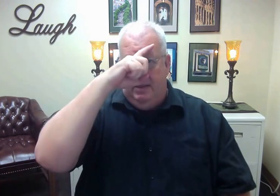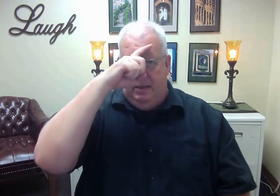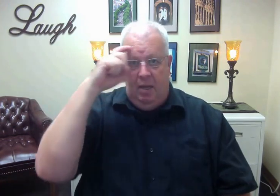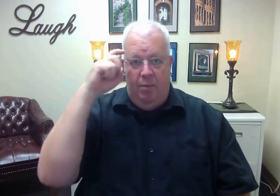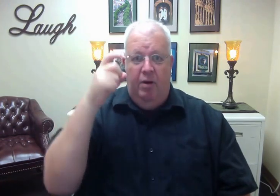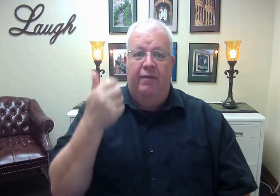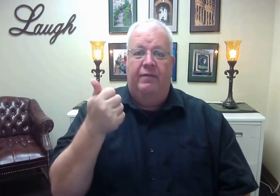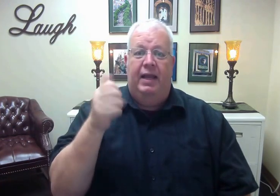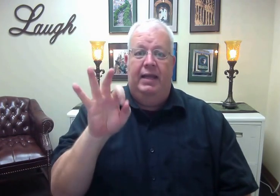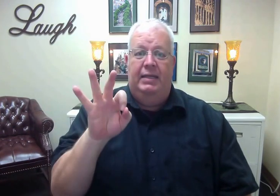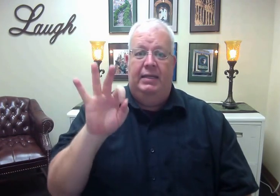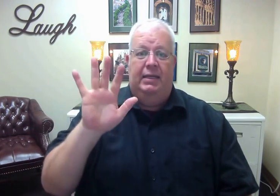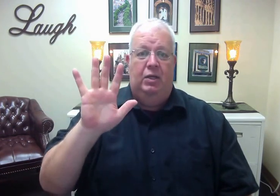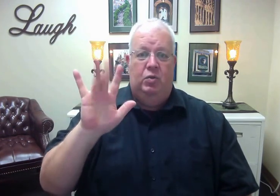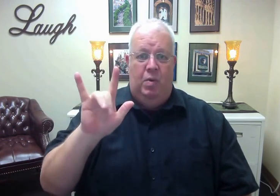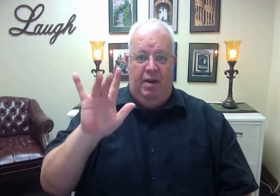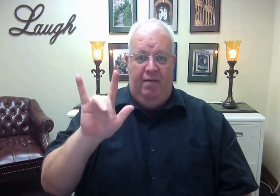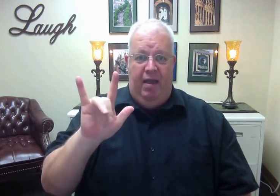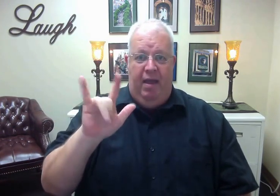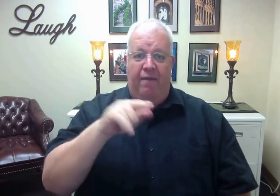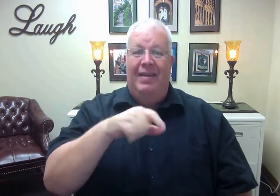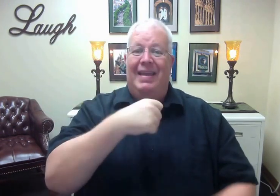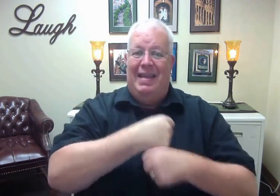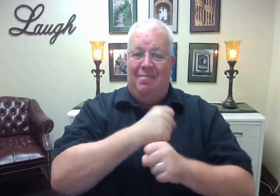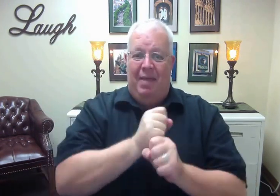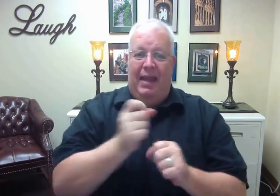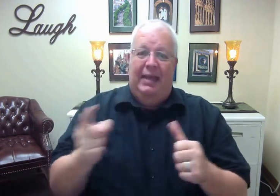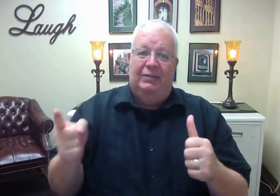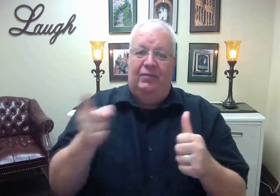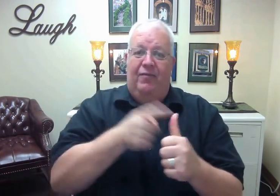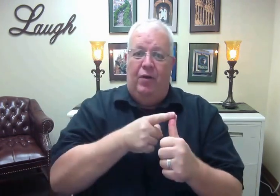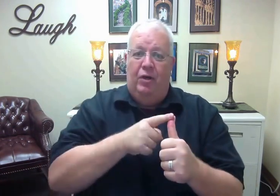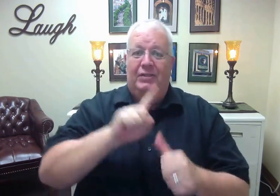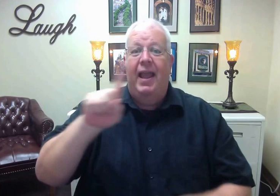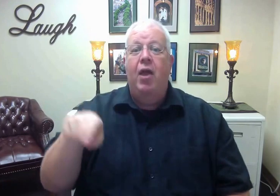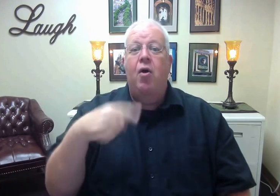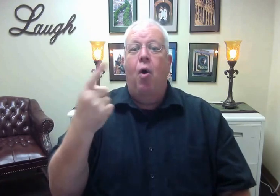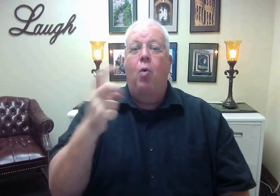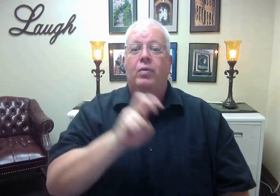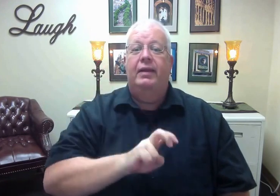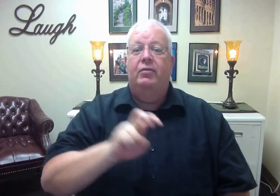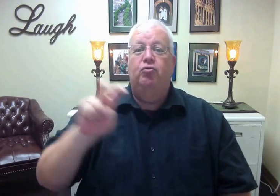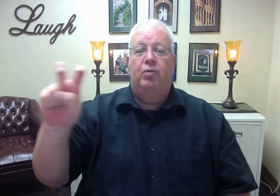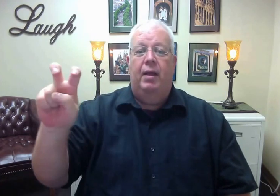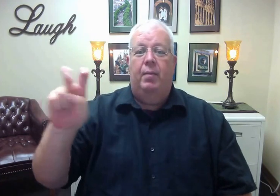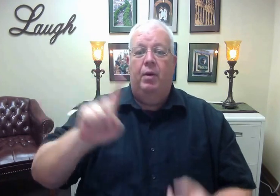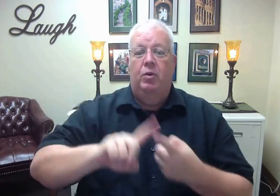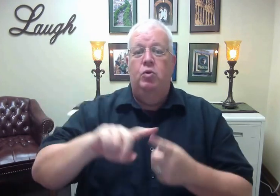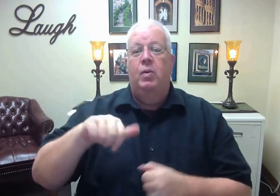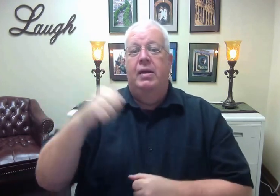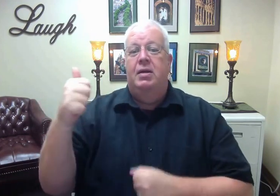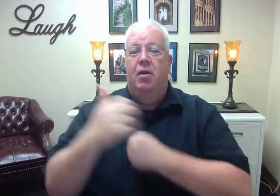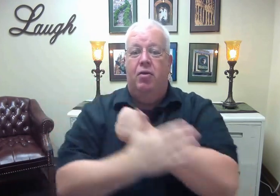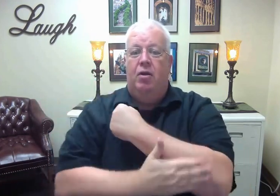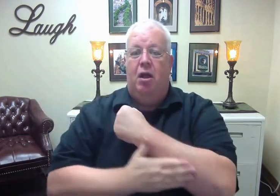During the summer of 1925, he made his first and only trip to another